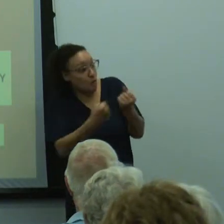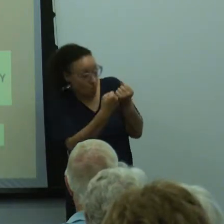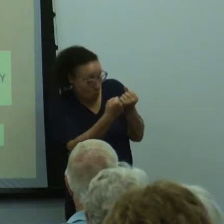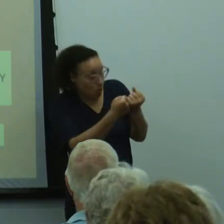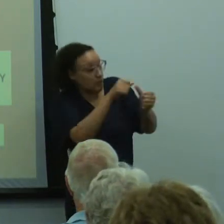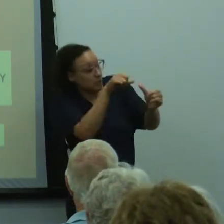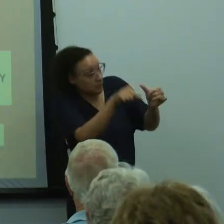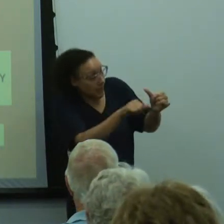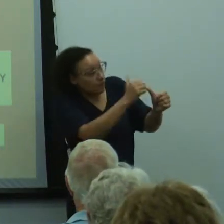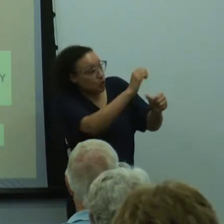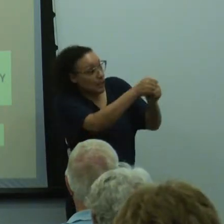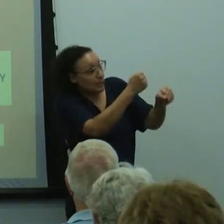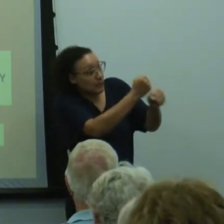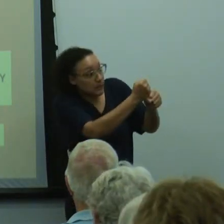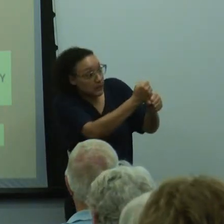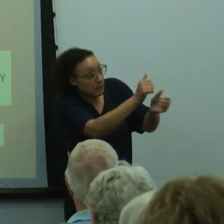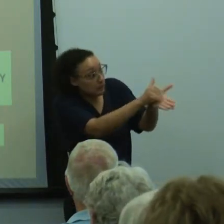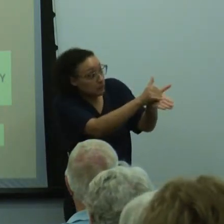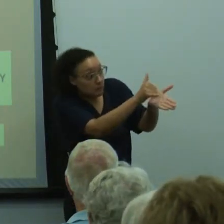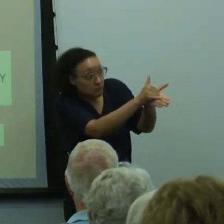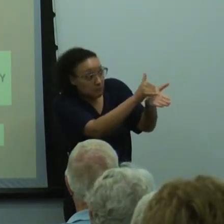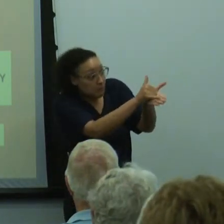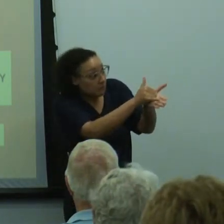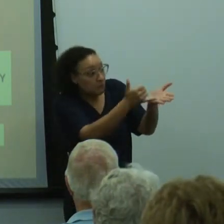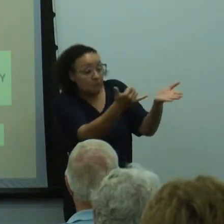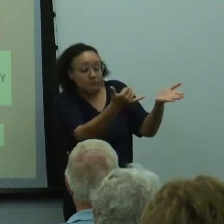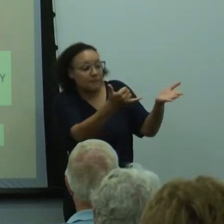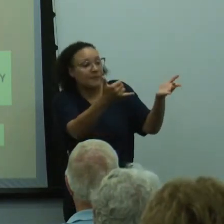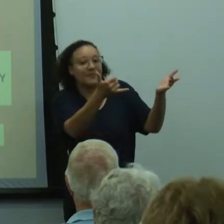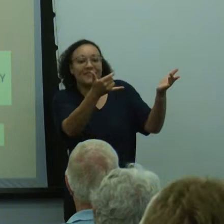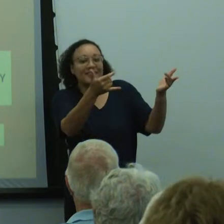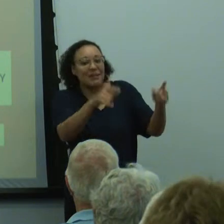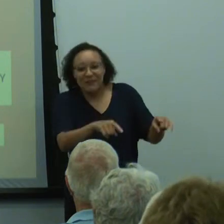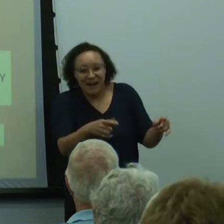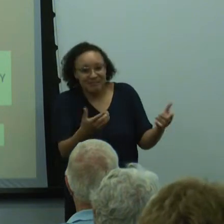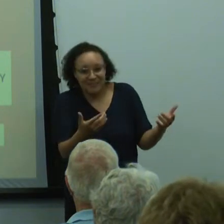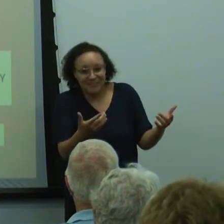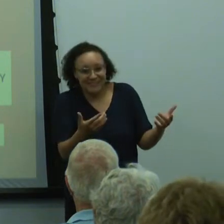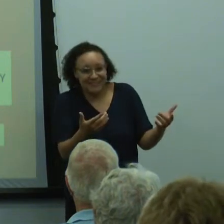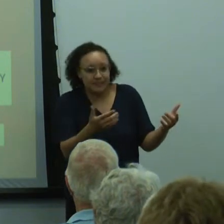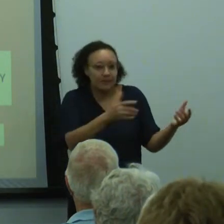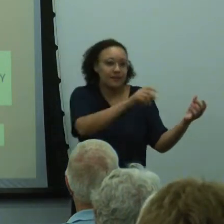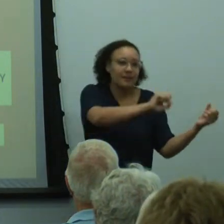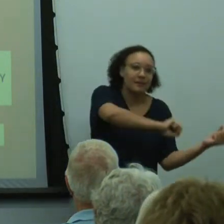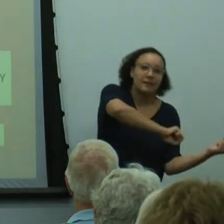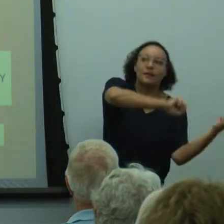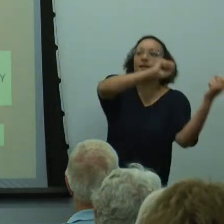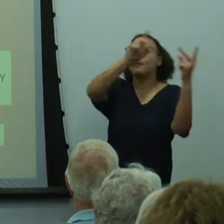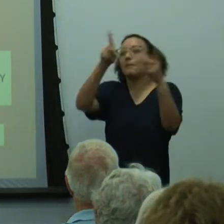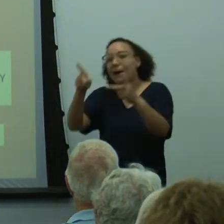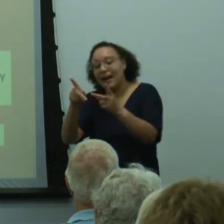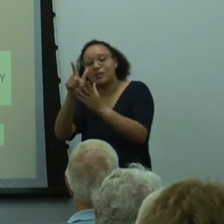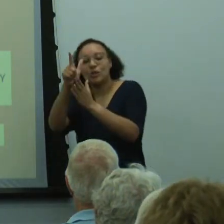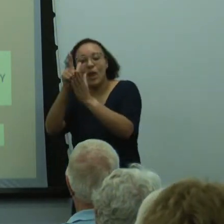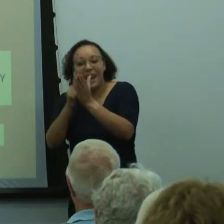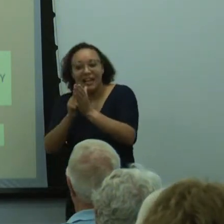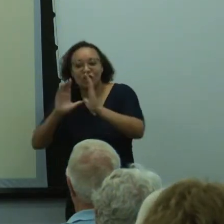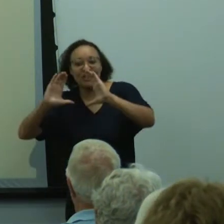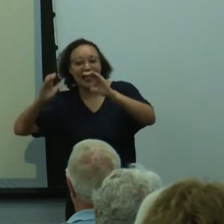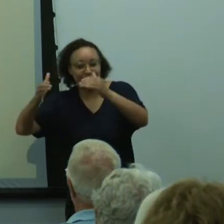If you can't do it, you can't get that agreement, what happens? It goes back to the legislature,